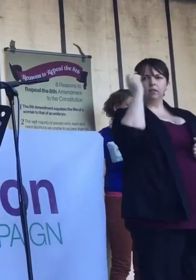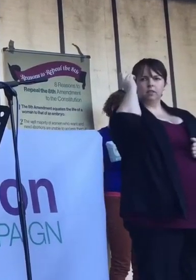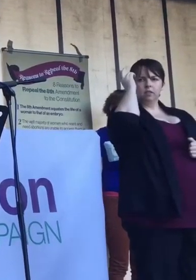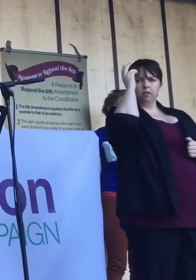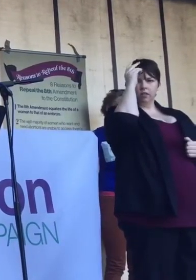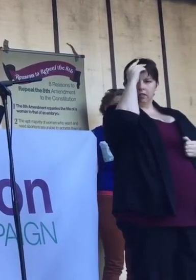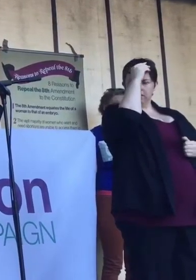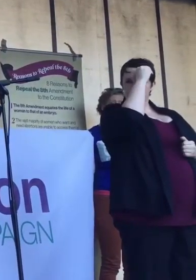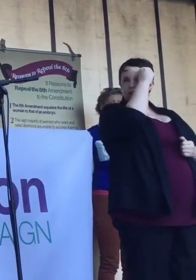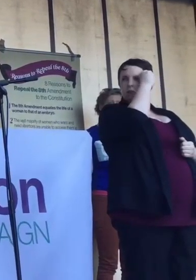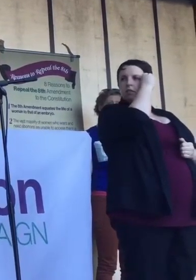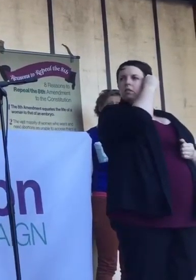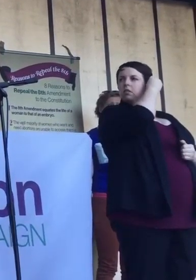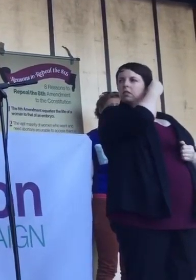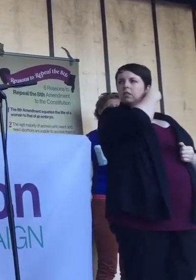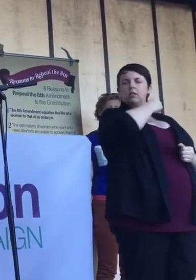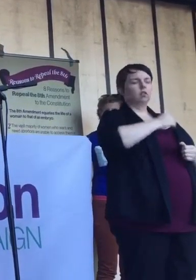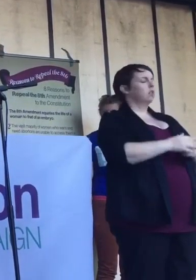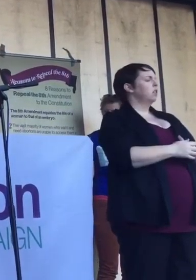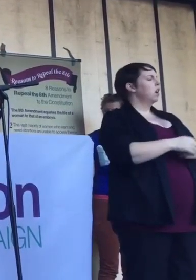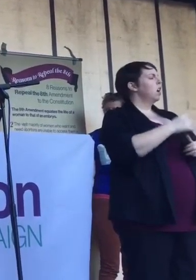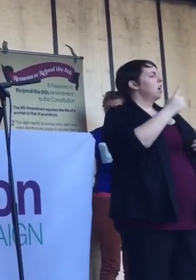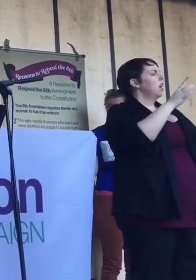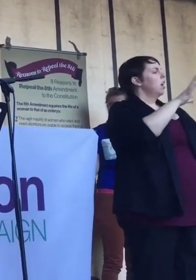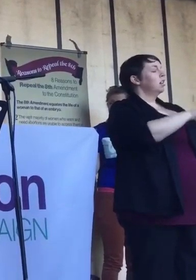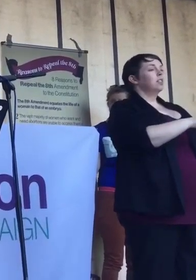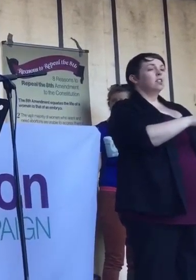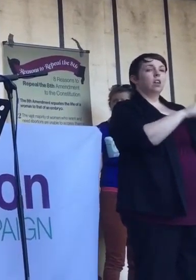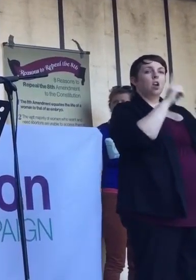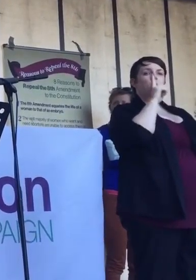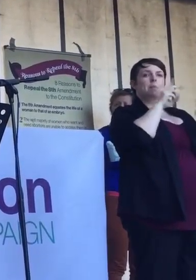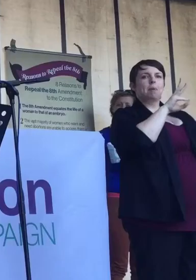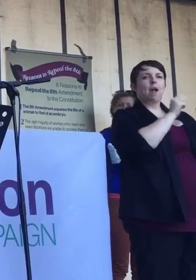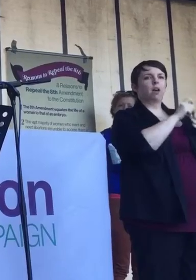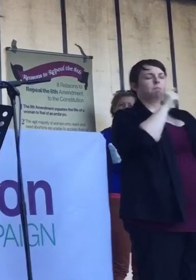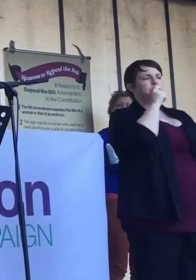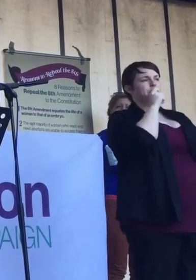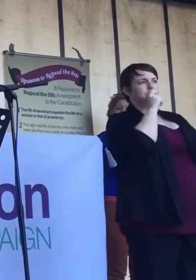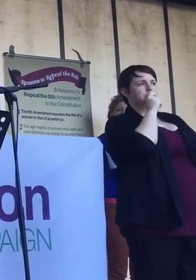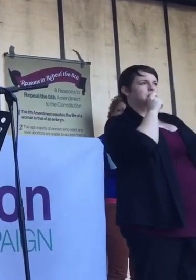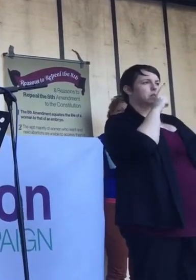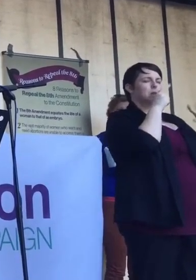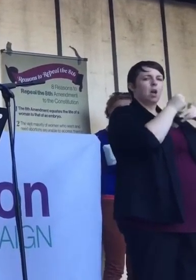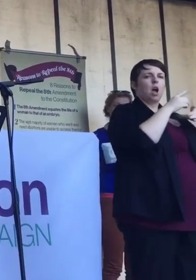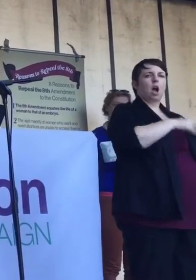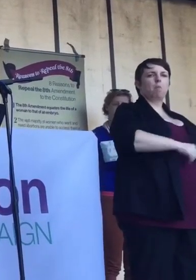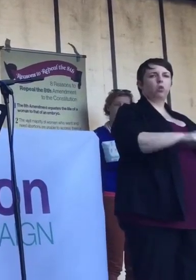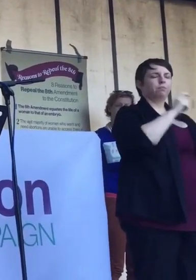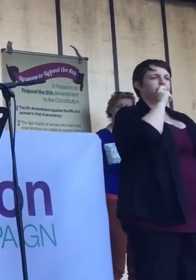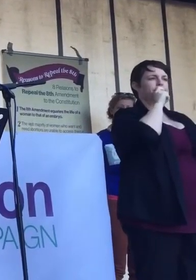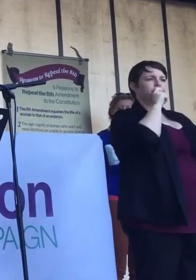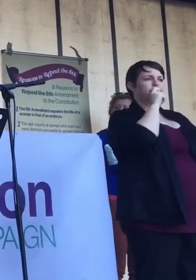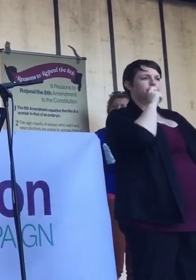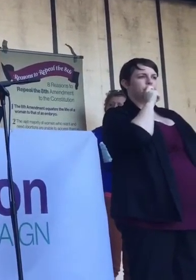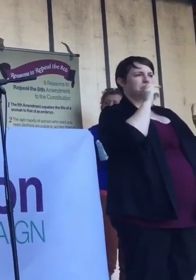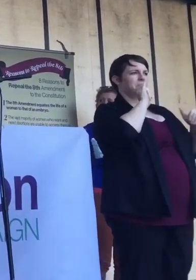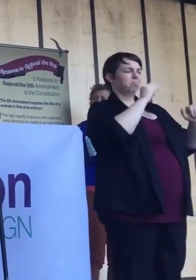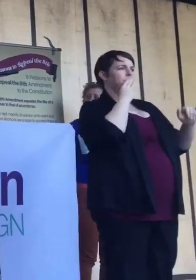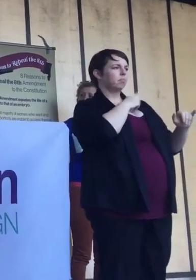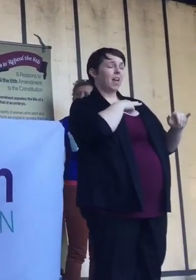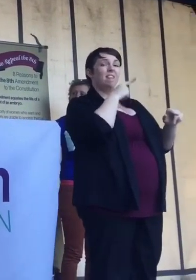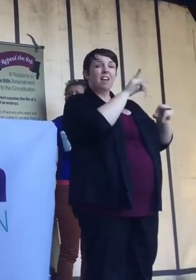Finally, the silence and stigma around abortion is being slowly but surely dismantled. And that is